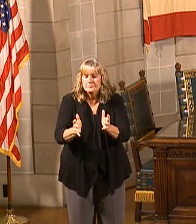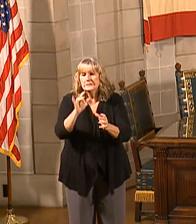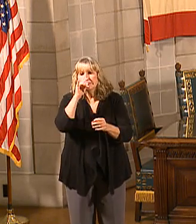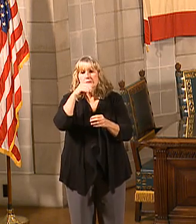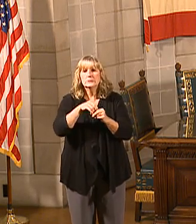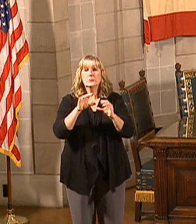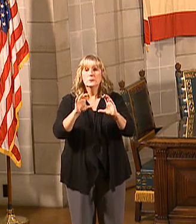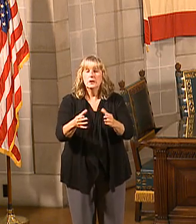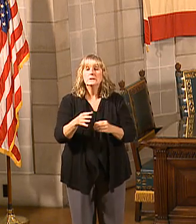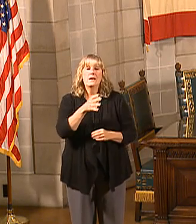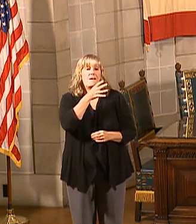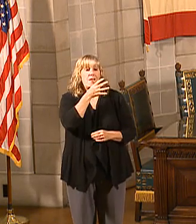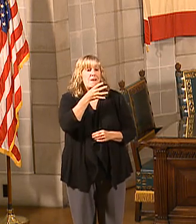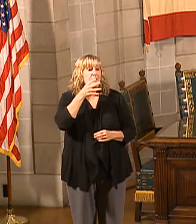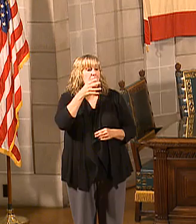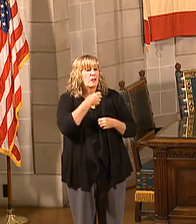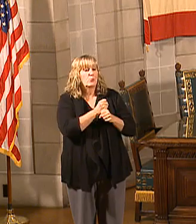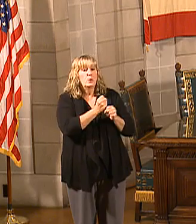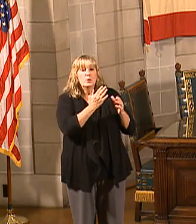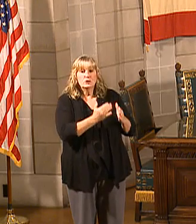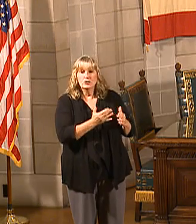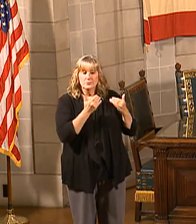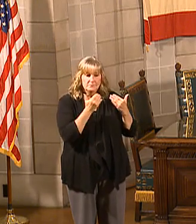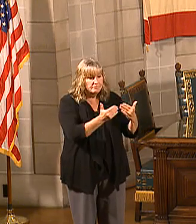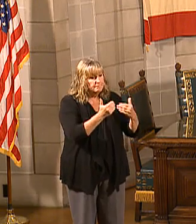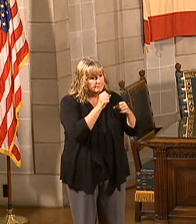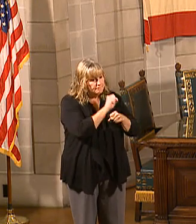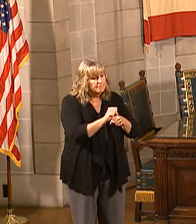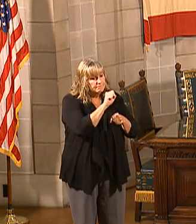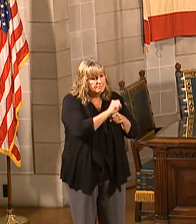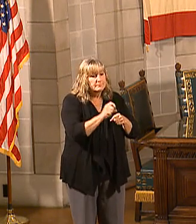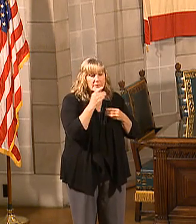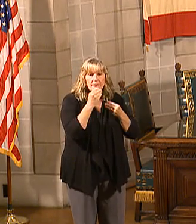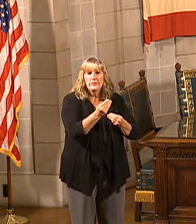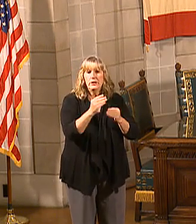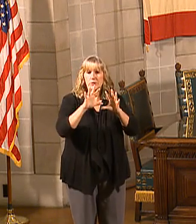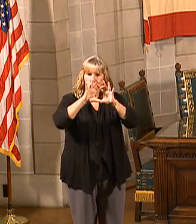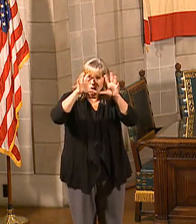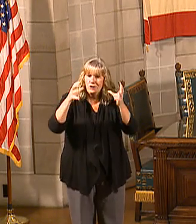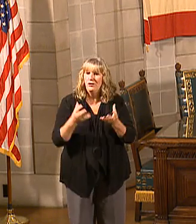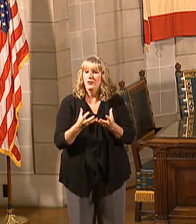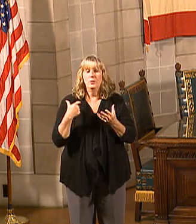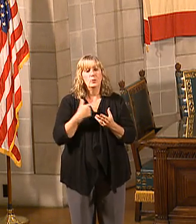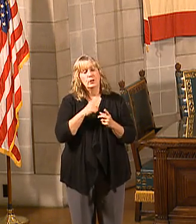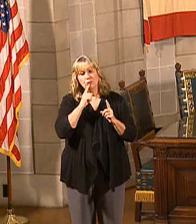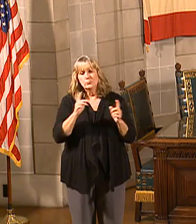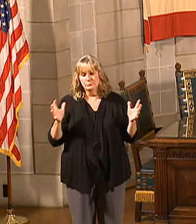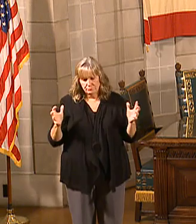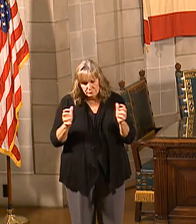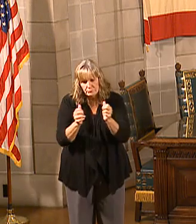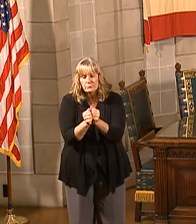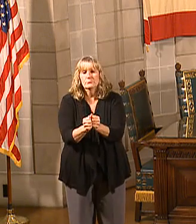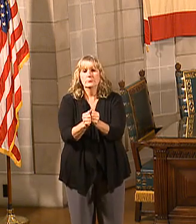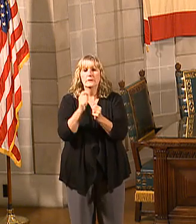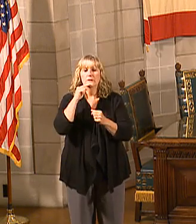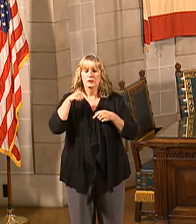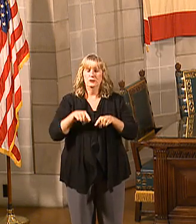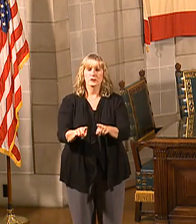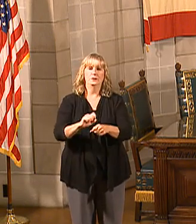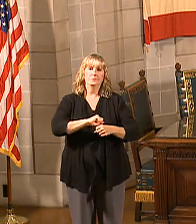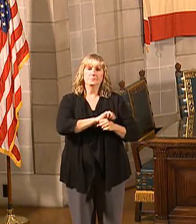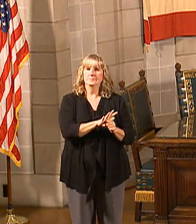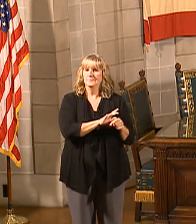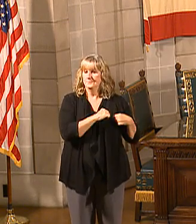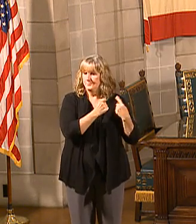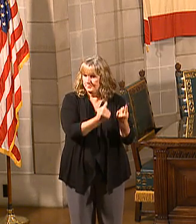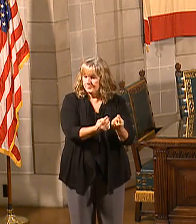ag producers producing the food that feeds the world. Nebraskans have come together through this coronavirus pandemic. And of course,